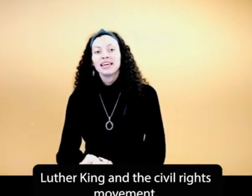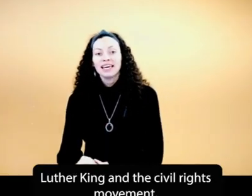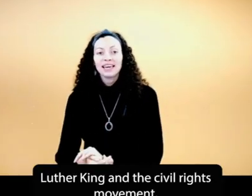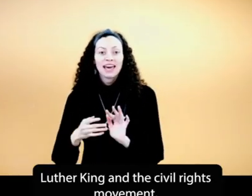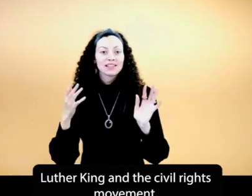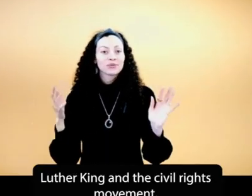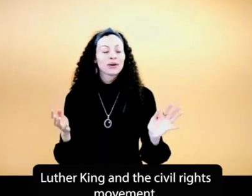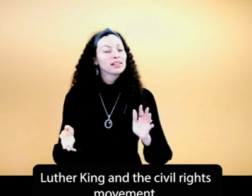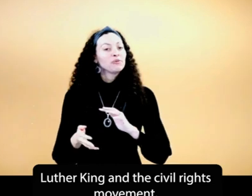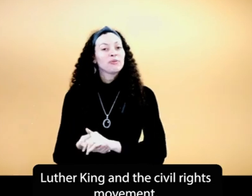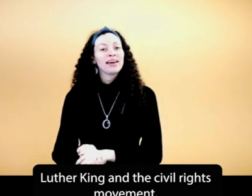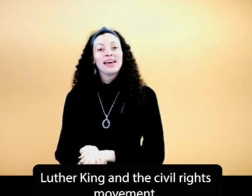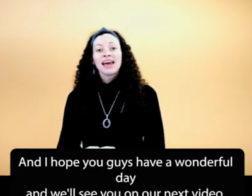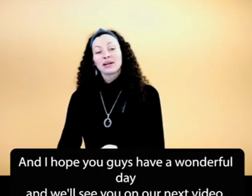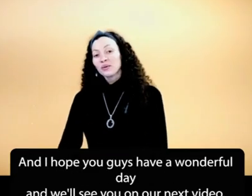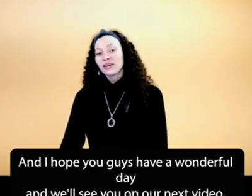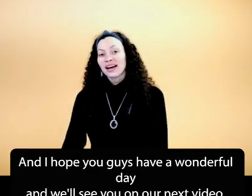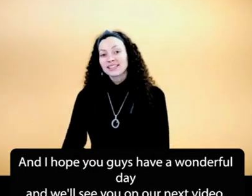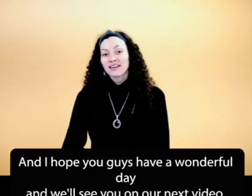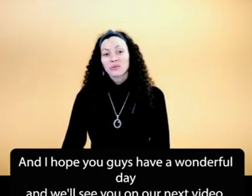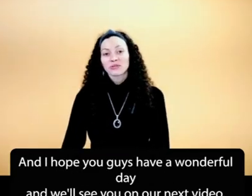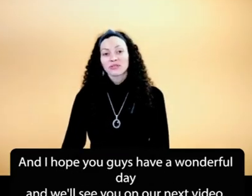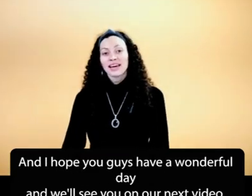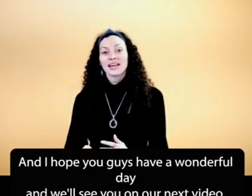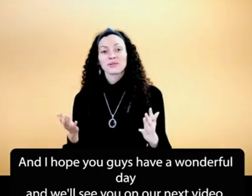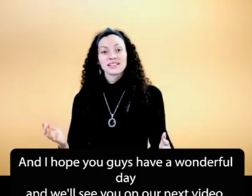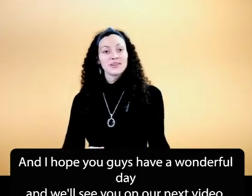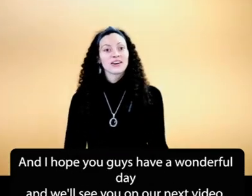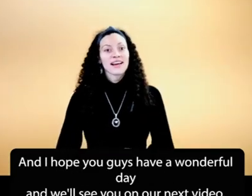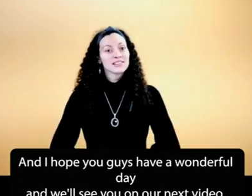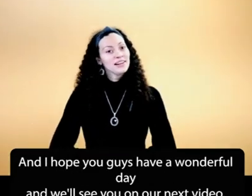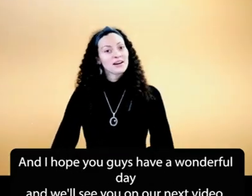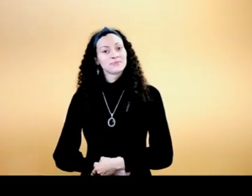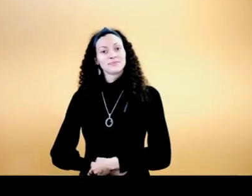King and the Civil Rights Movement. And I hope you guys have a wonderful day, and we'll see you on our next video.